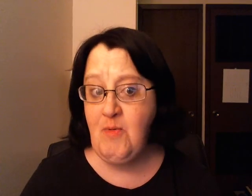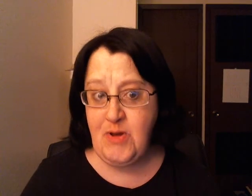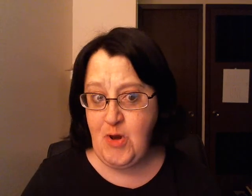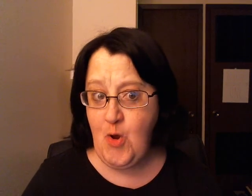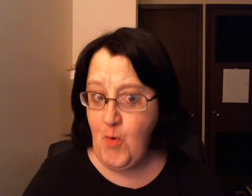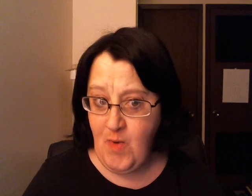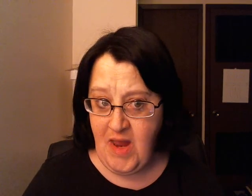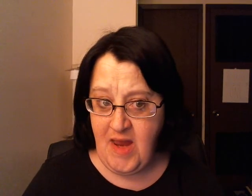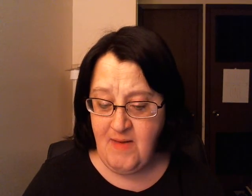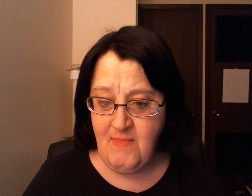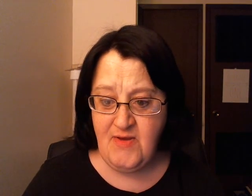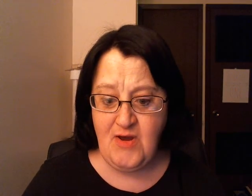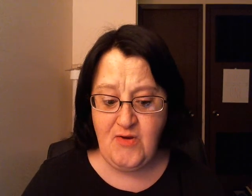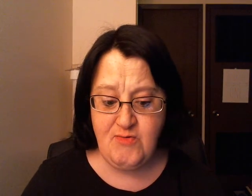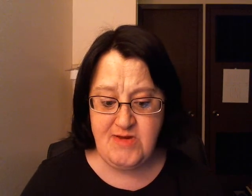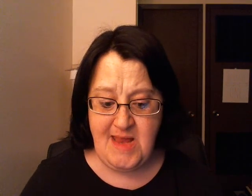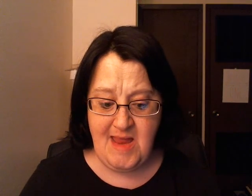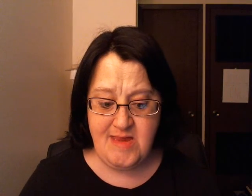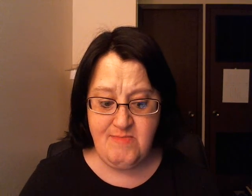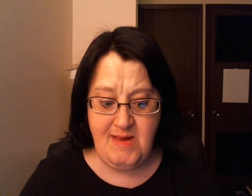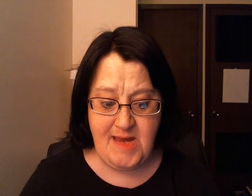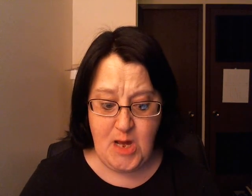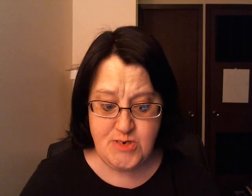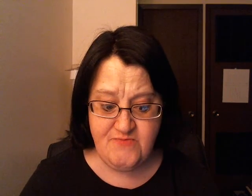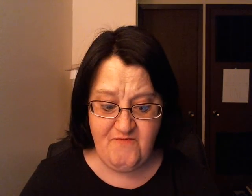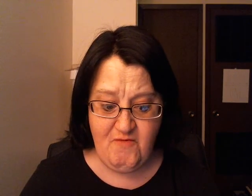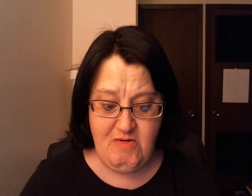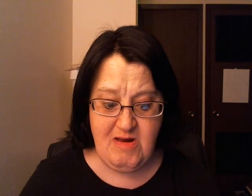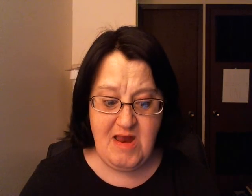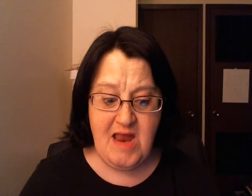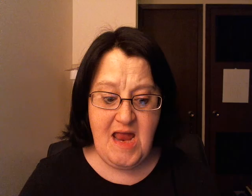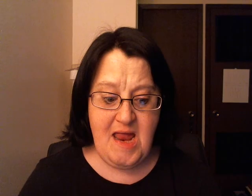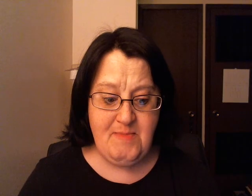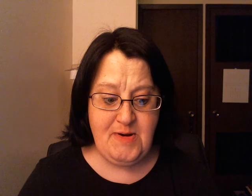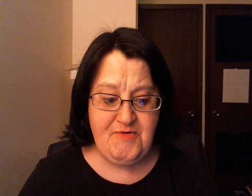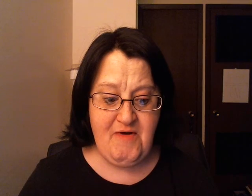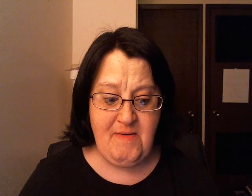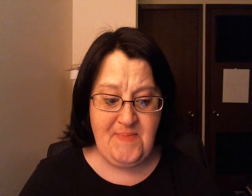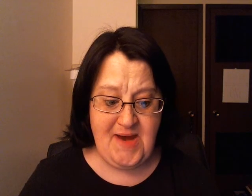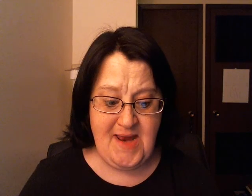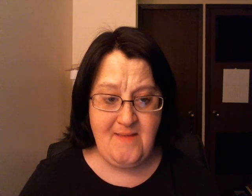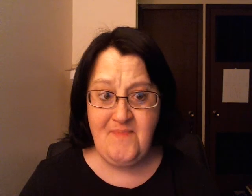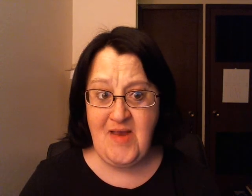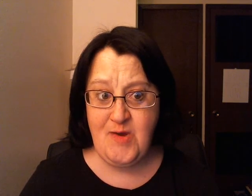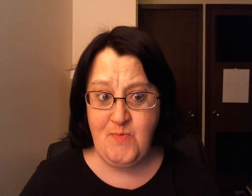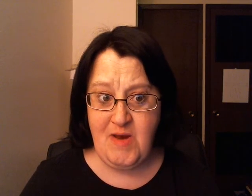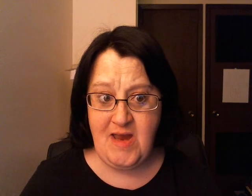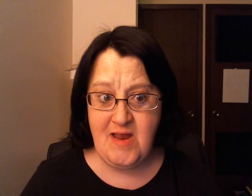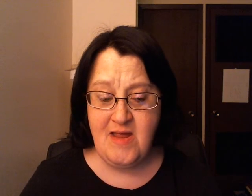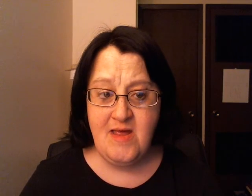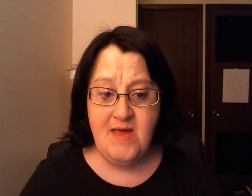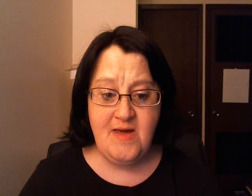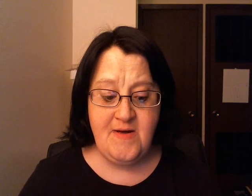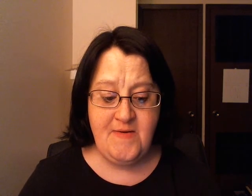want to go away. My doctor sent out some medication for it and I'm going to try and pick it up next week. Um,